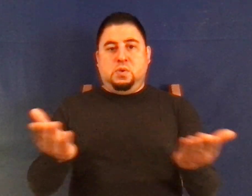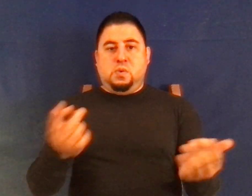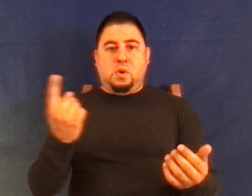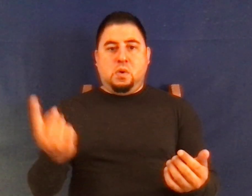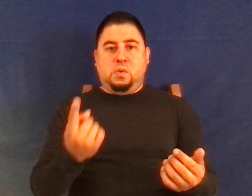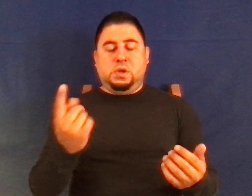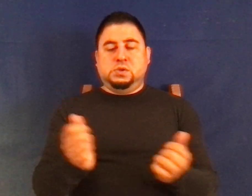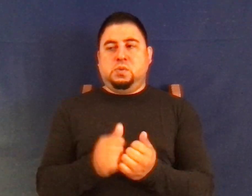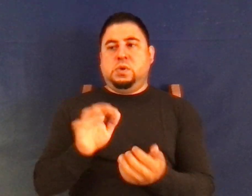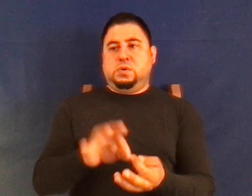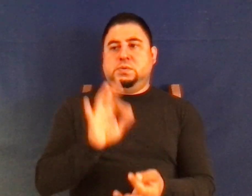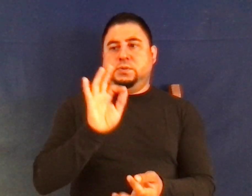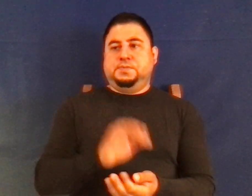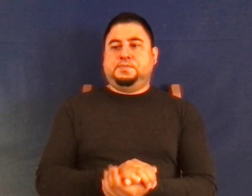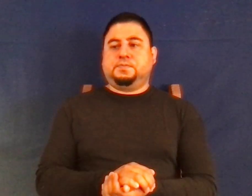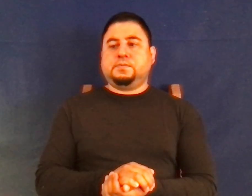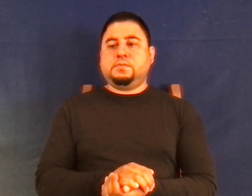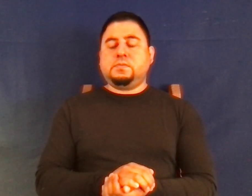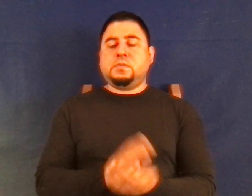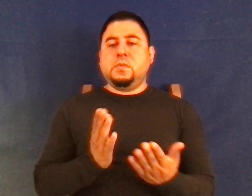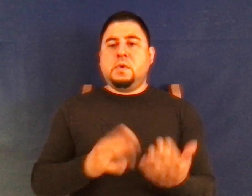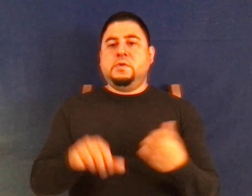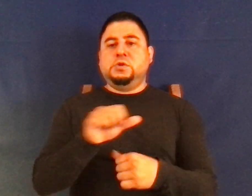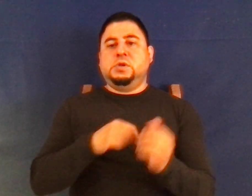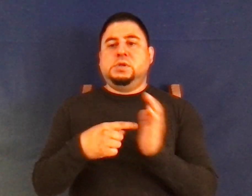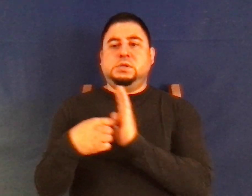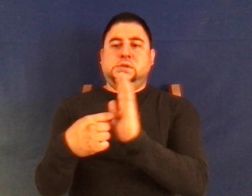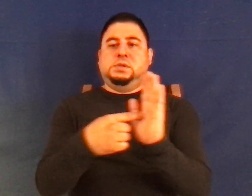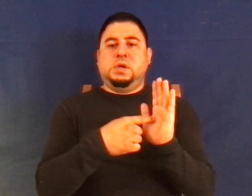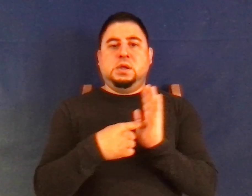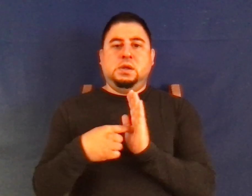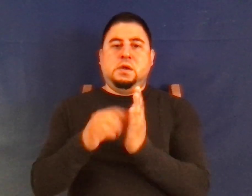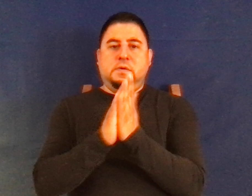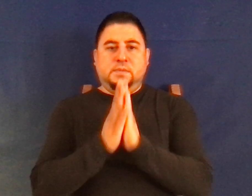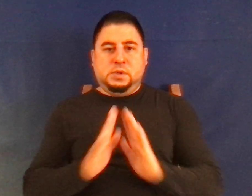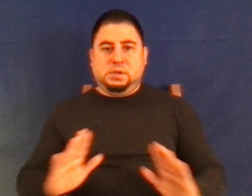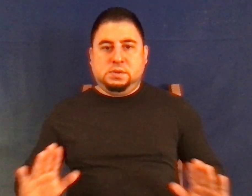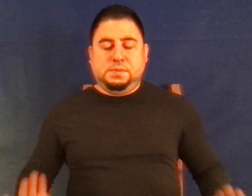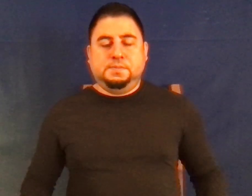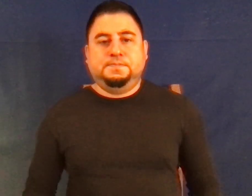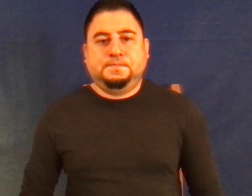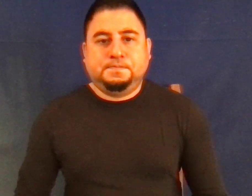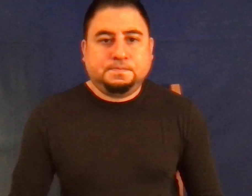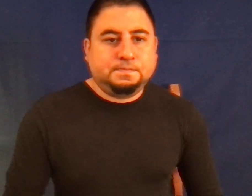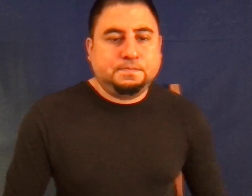always. And with your spirit. And offer each other some kind of sign of peace.